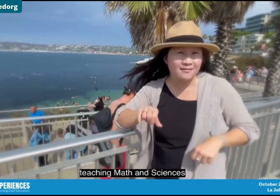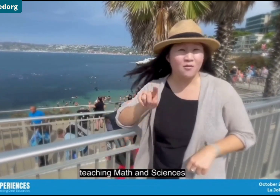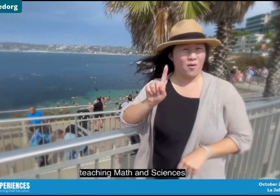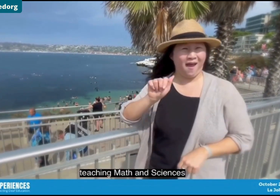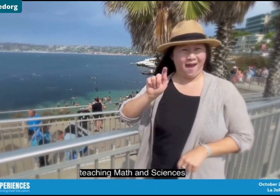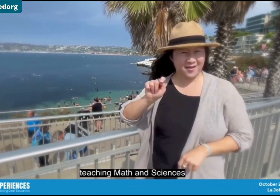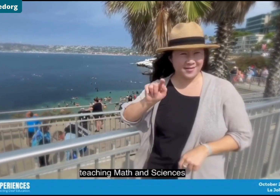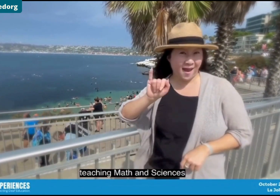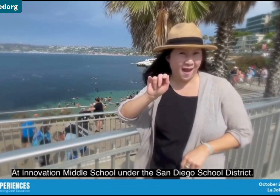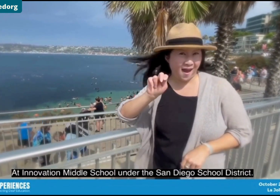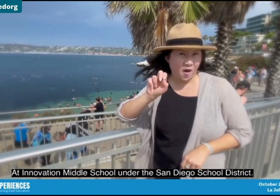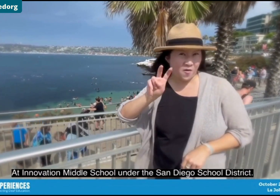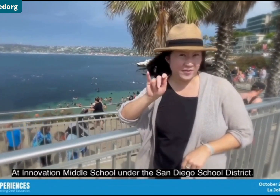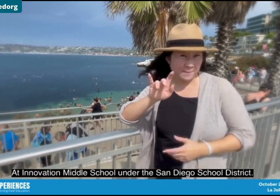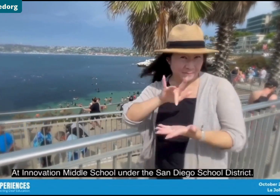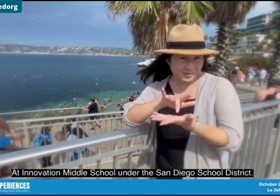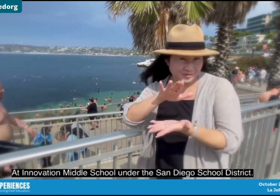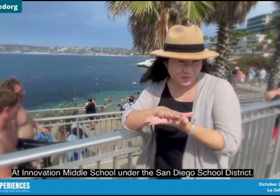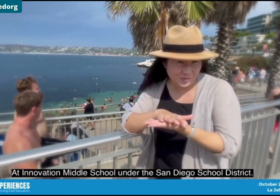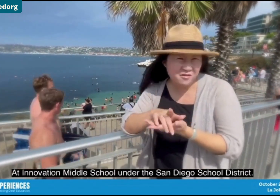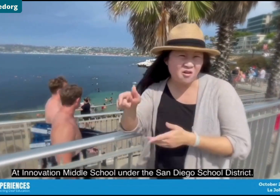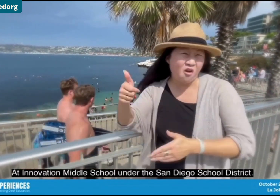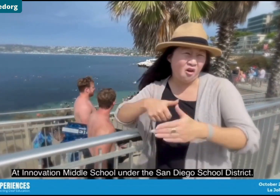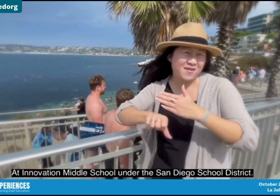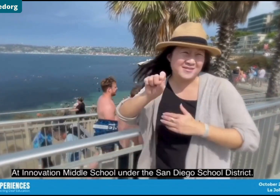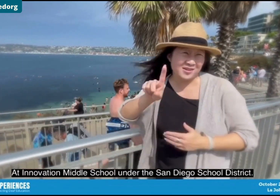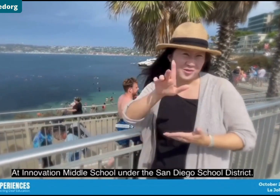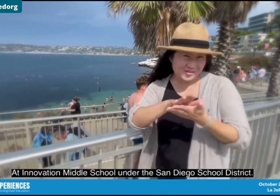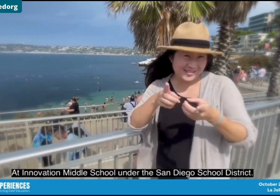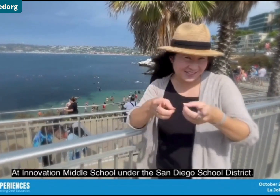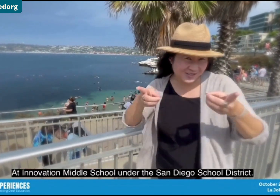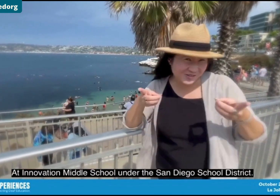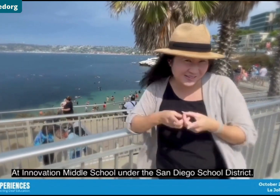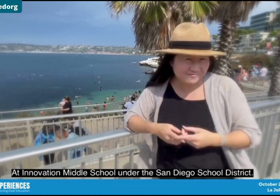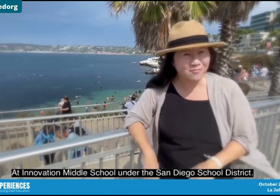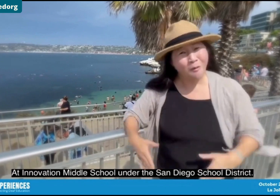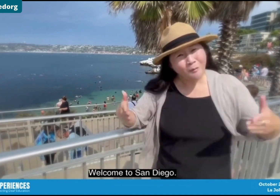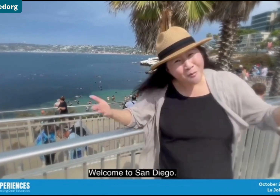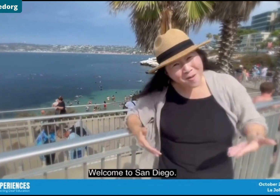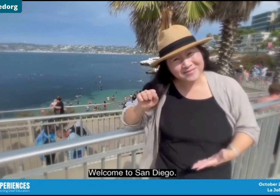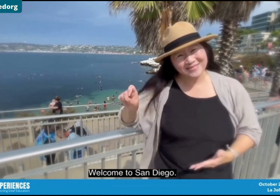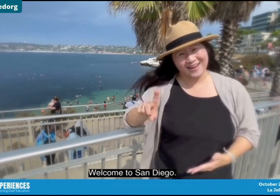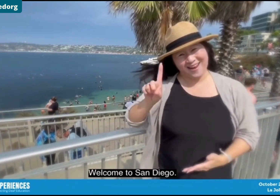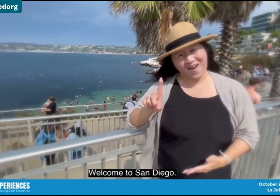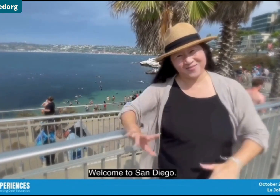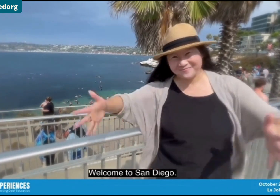at Innovation Middle School under the San Diego School District. Welcome to San Diego.